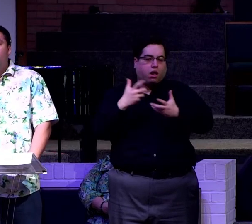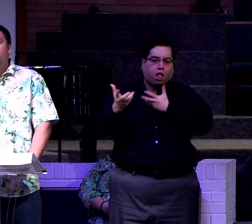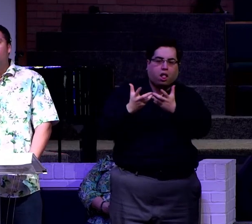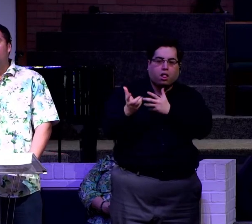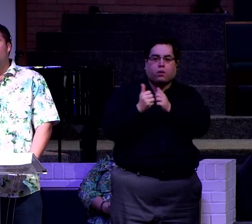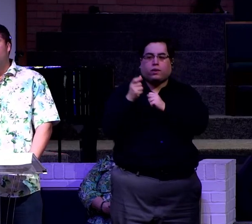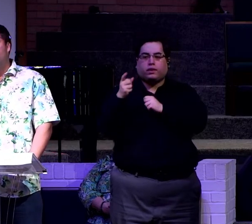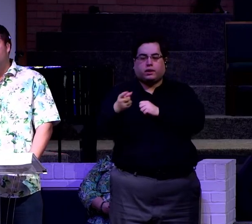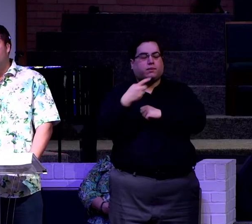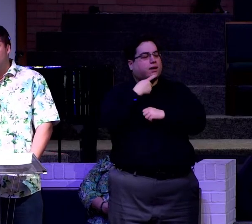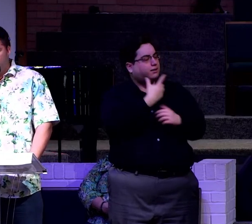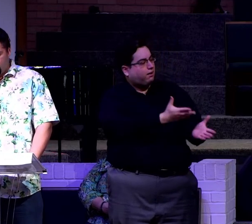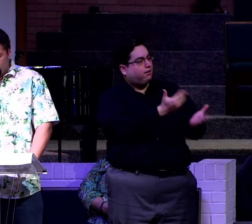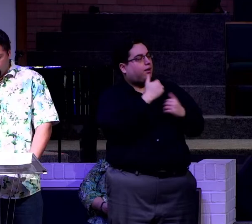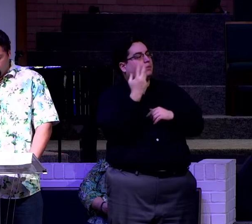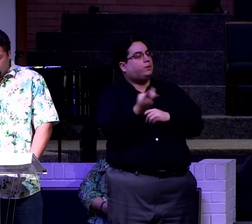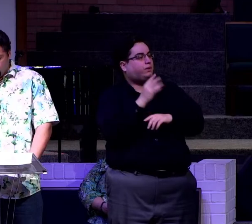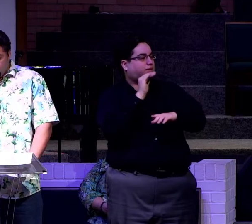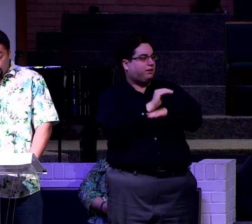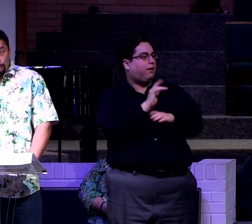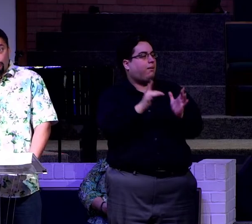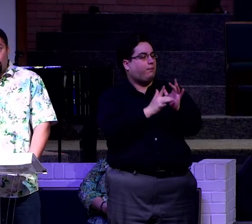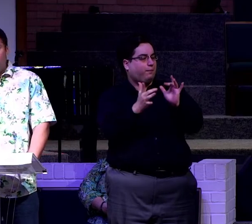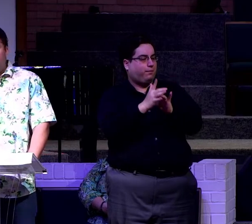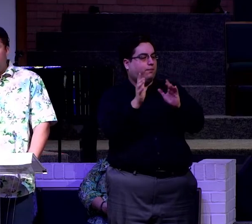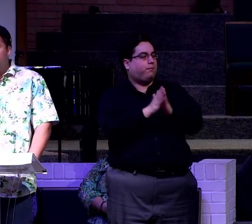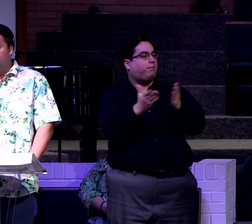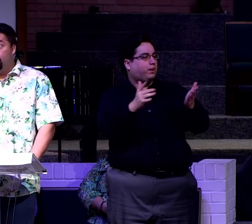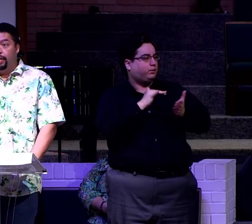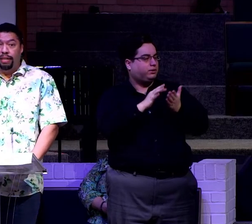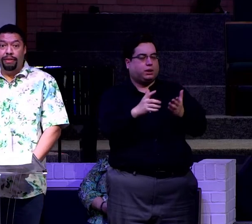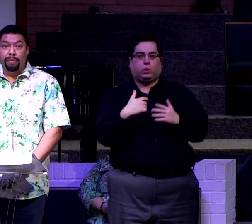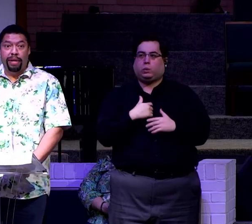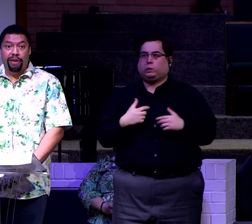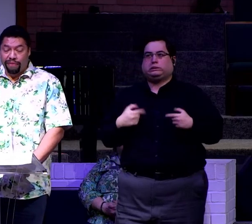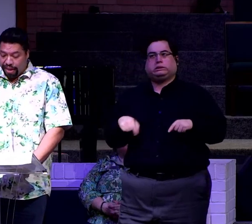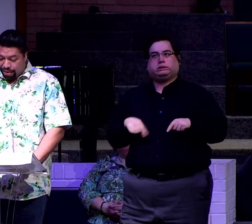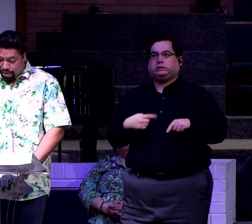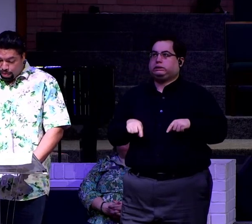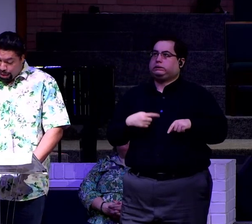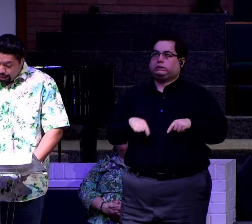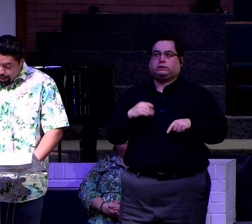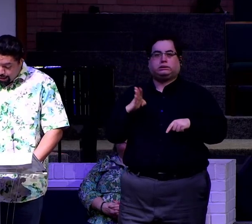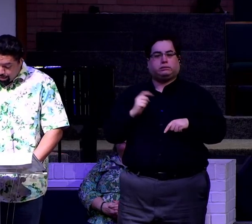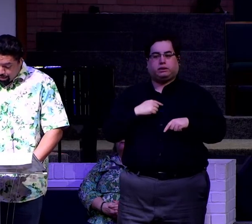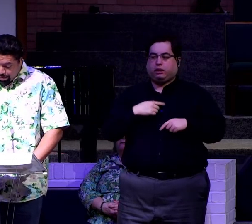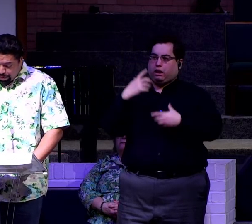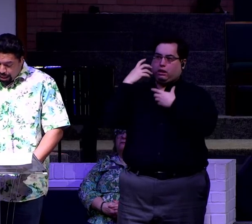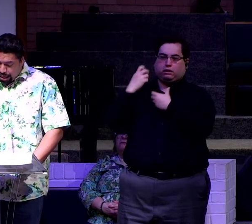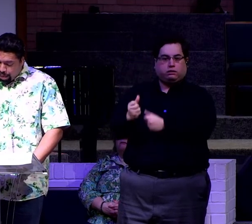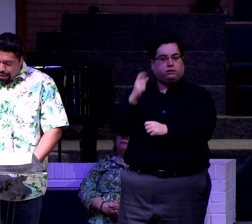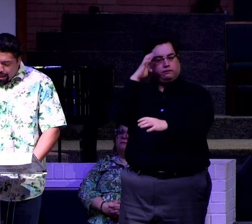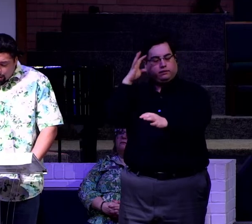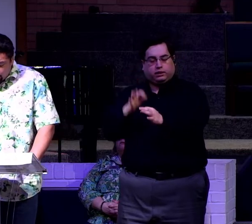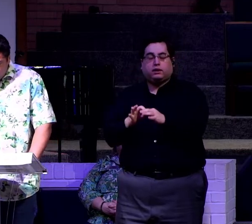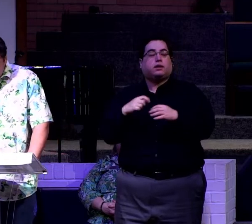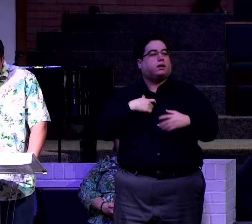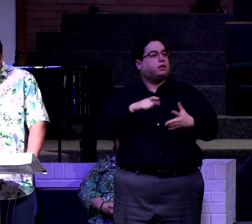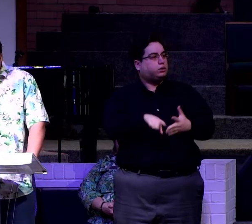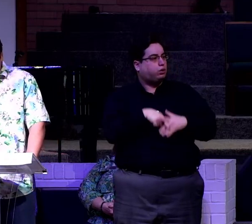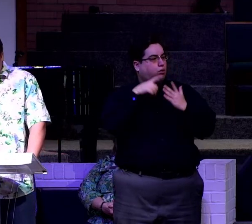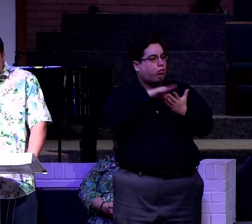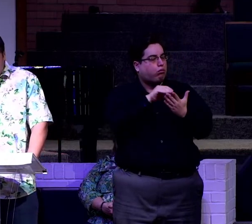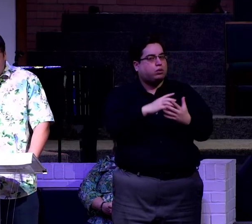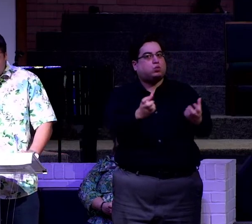said, come to Wednesday night Bible study. Boy, was I scared to take a leap out on faith. But I did it. I began learning